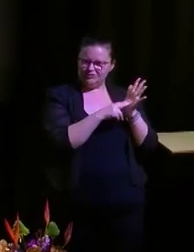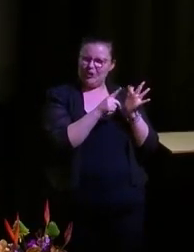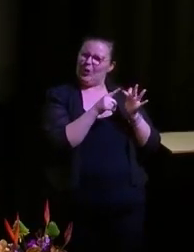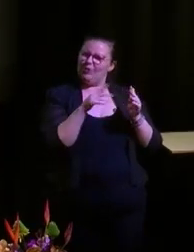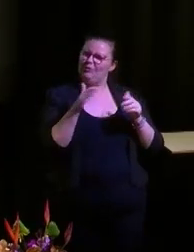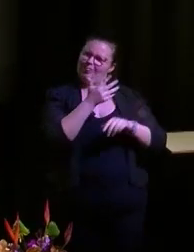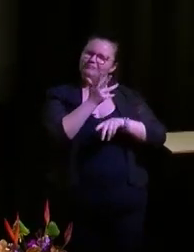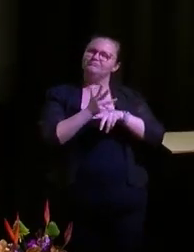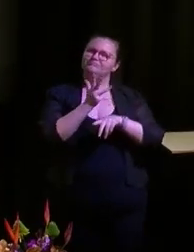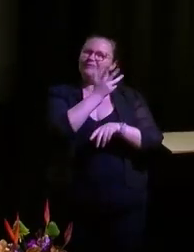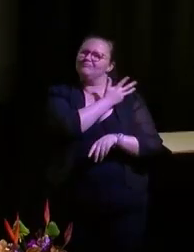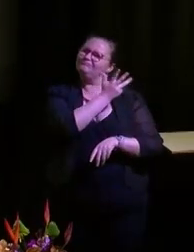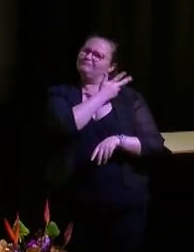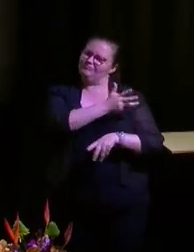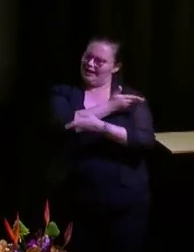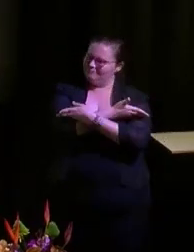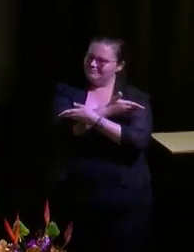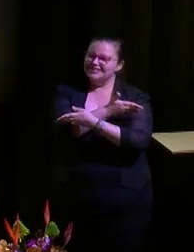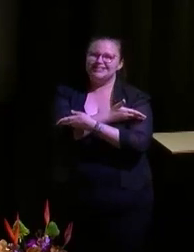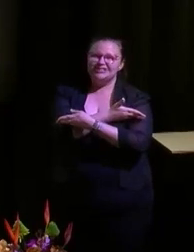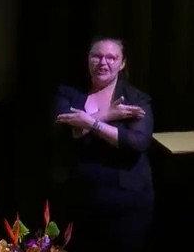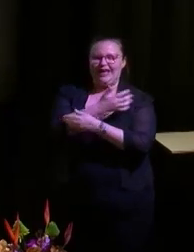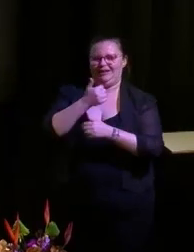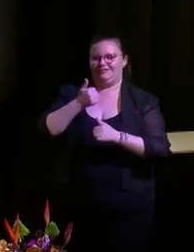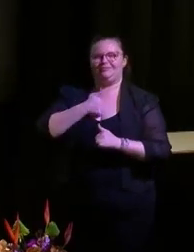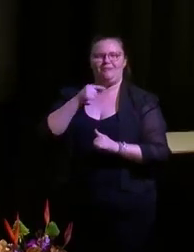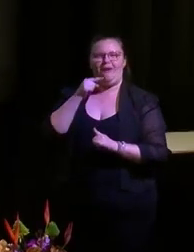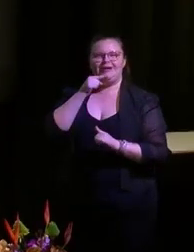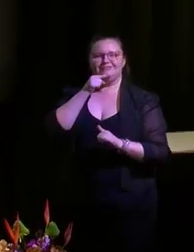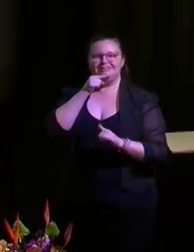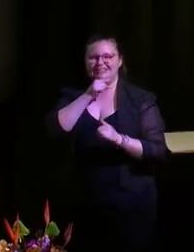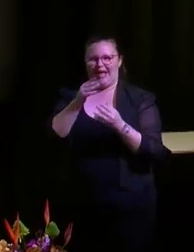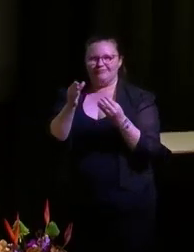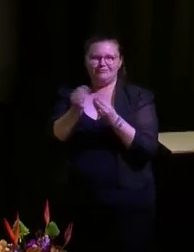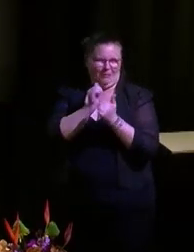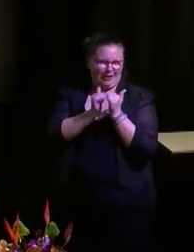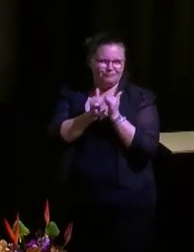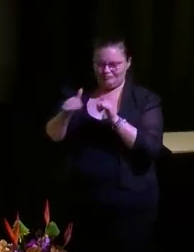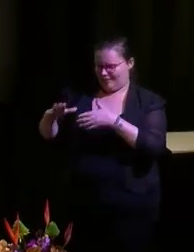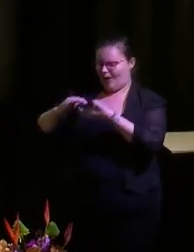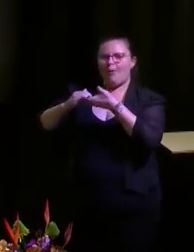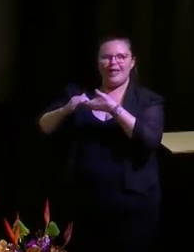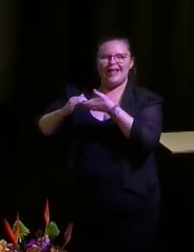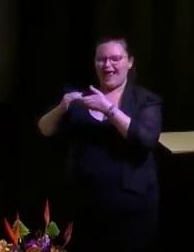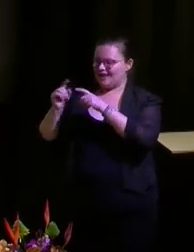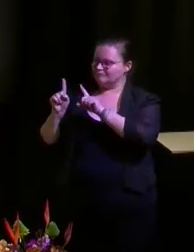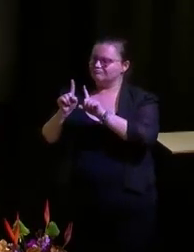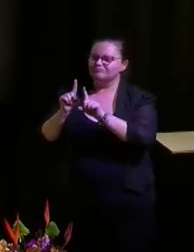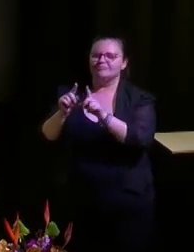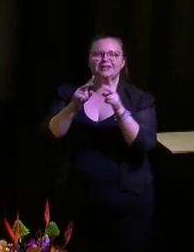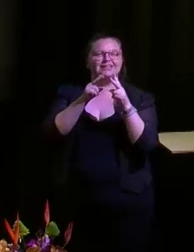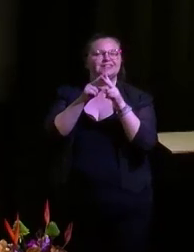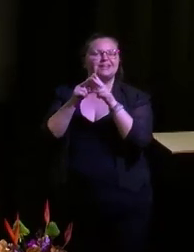brother holding my second son's hand walking down the main street of Townsville